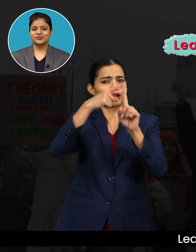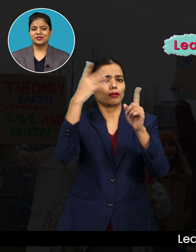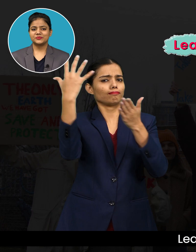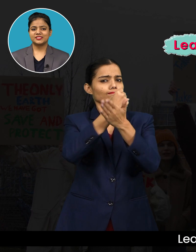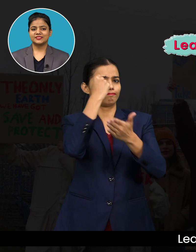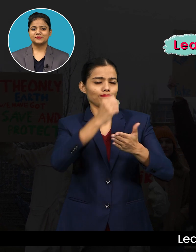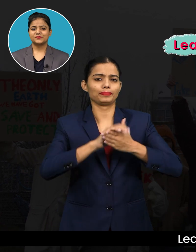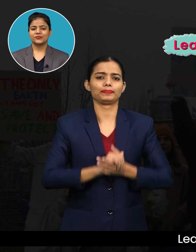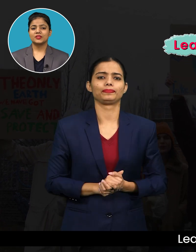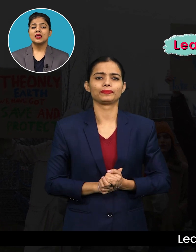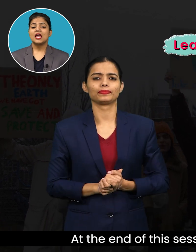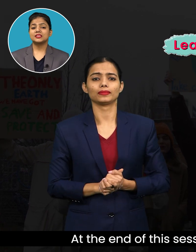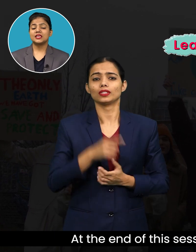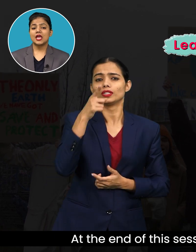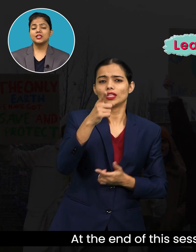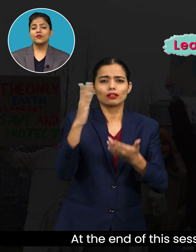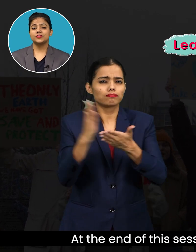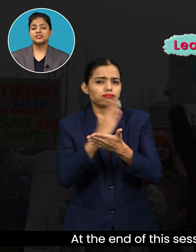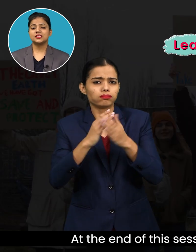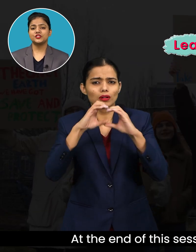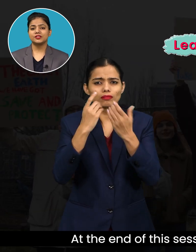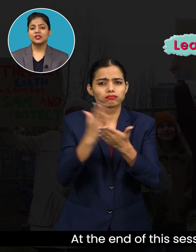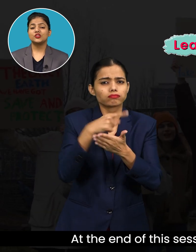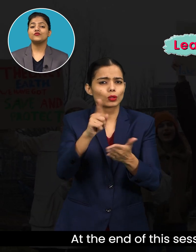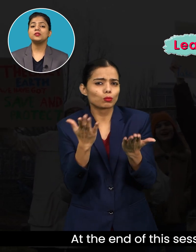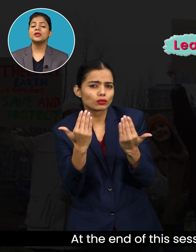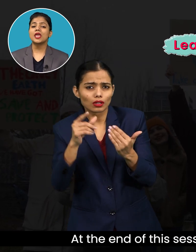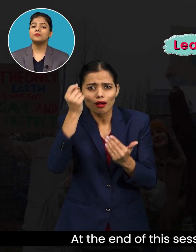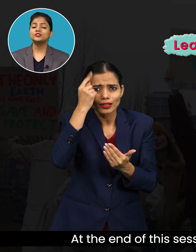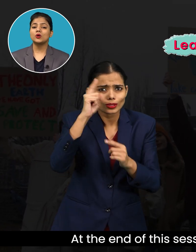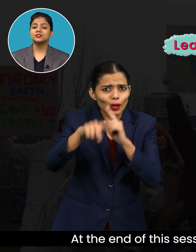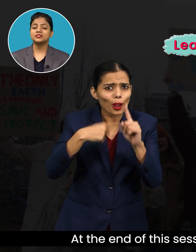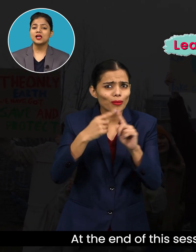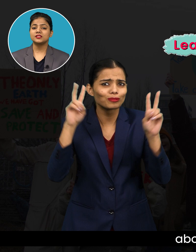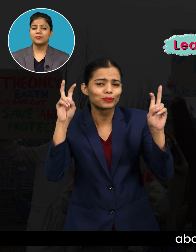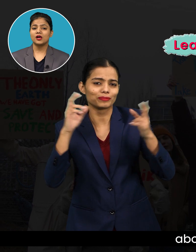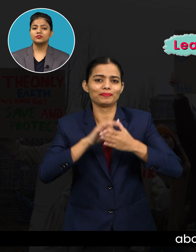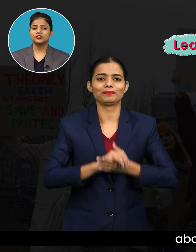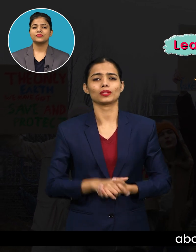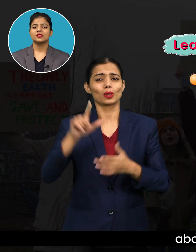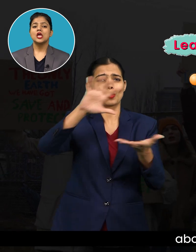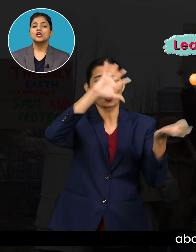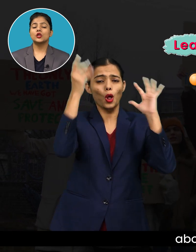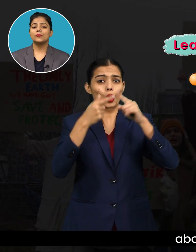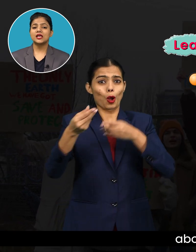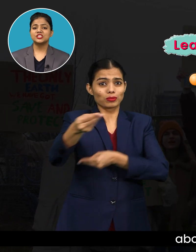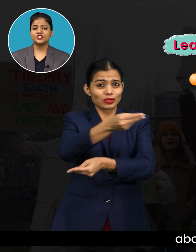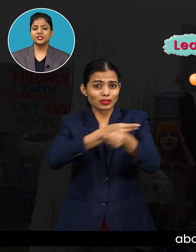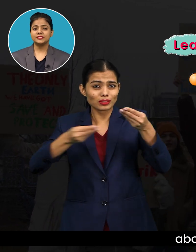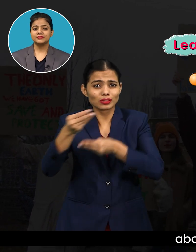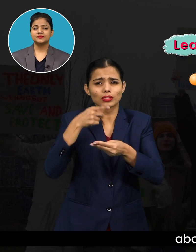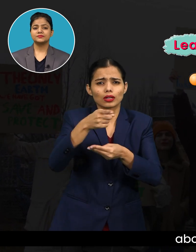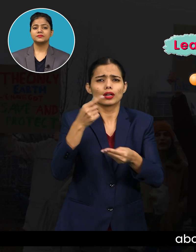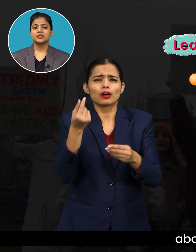Learning outcomes. At the end of this session, you will be able to understand about